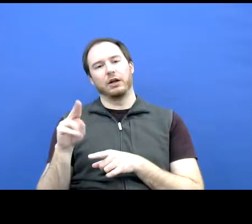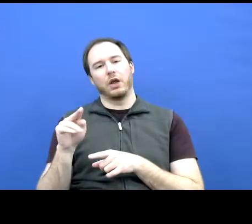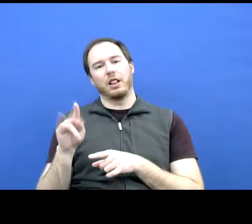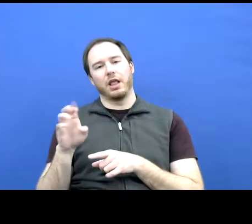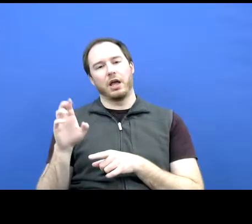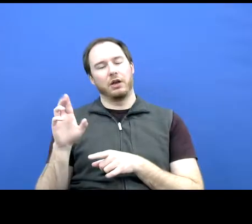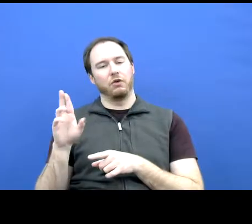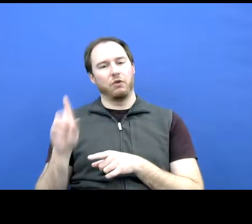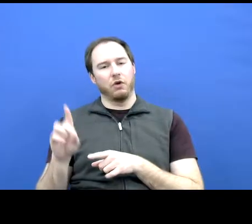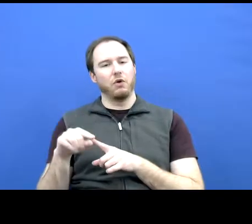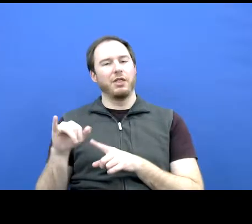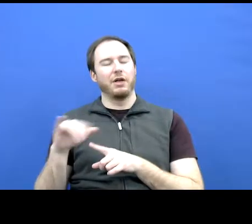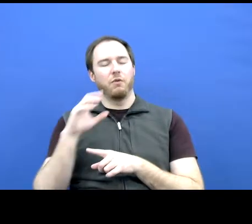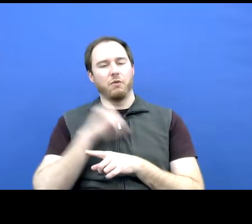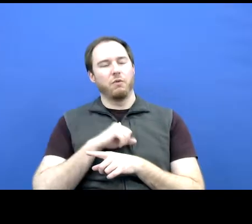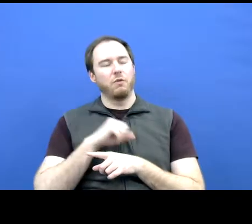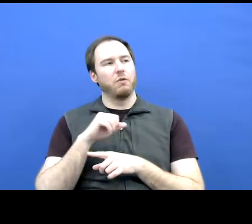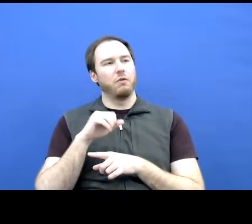Road.